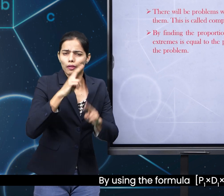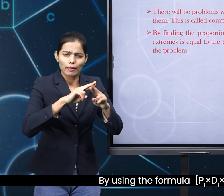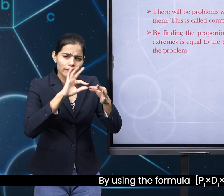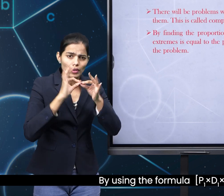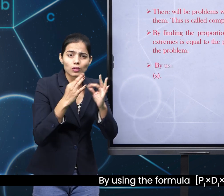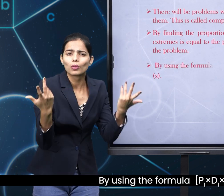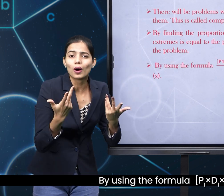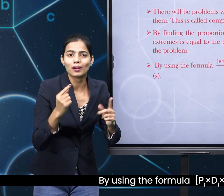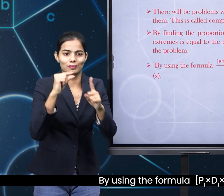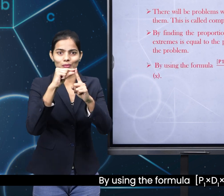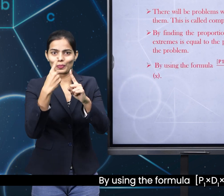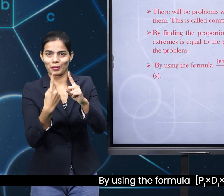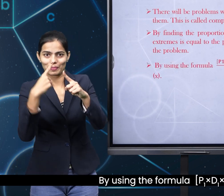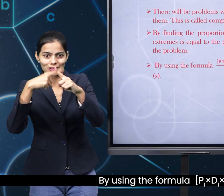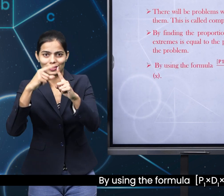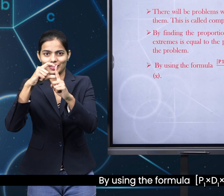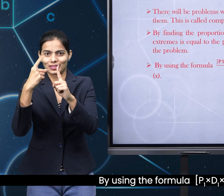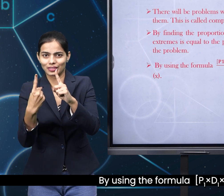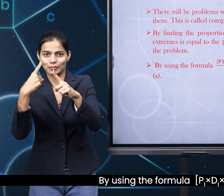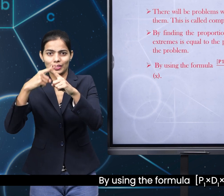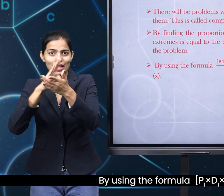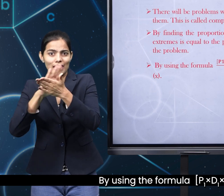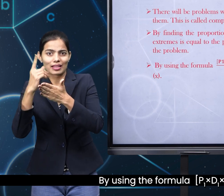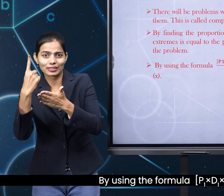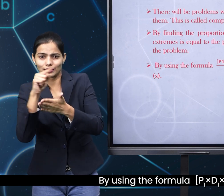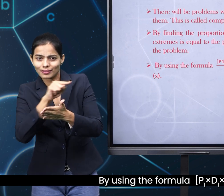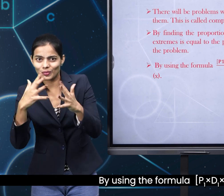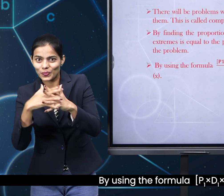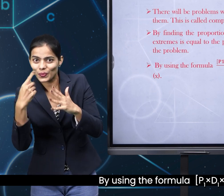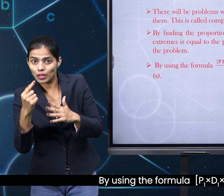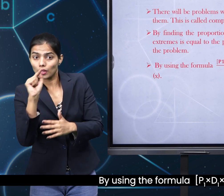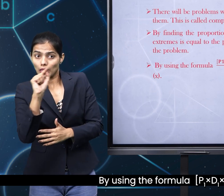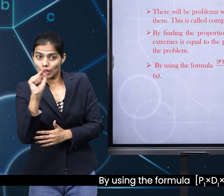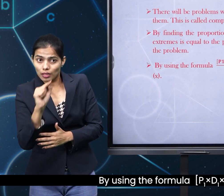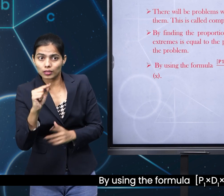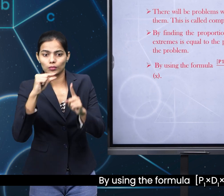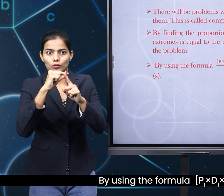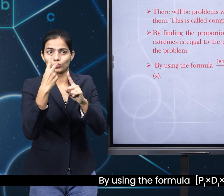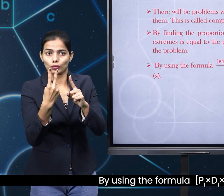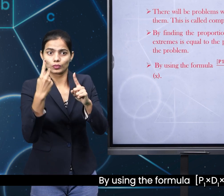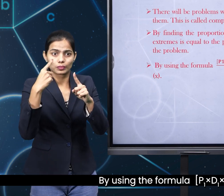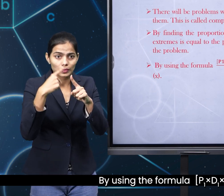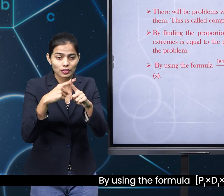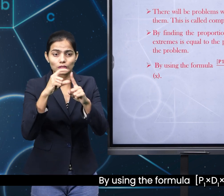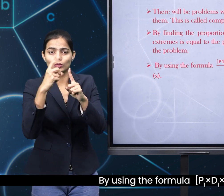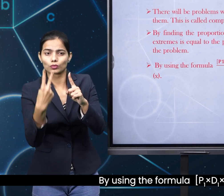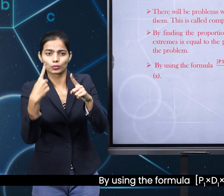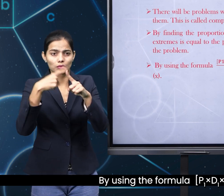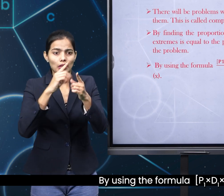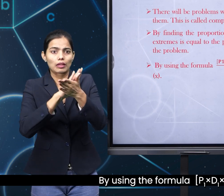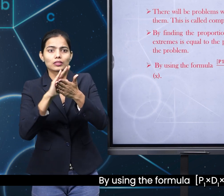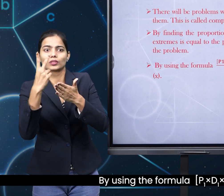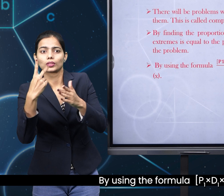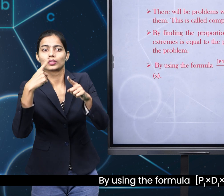By using the formula P1 into D1 into H1 by W1 is equal to P2 into